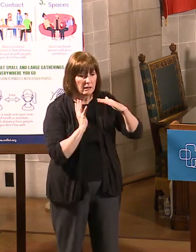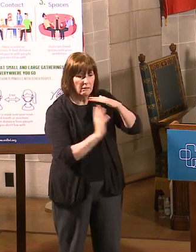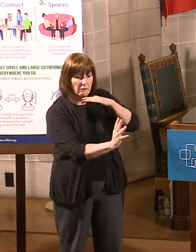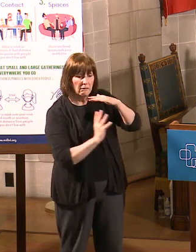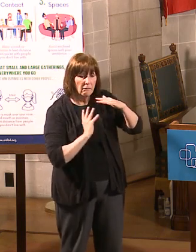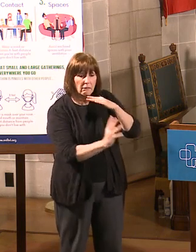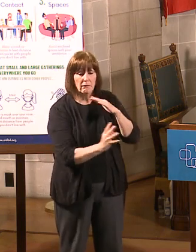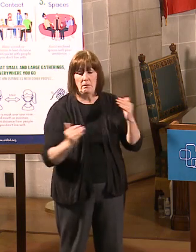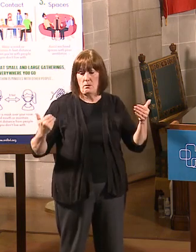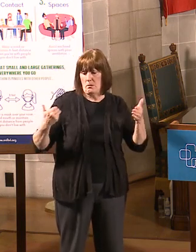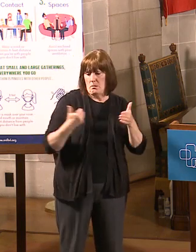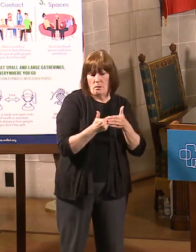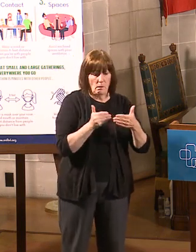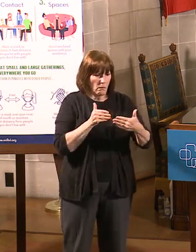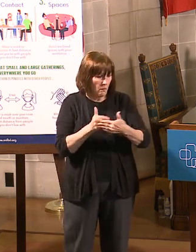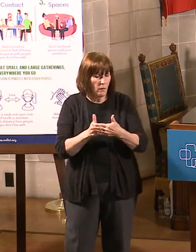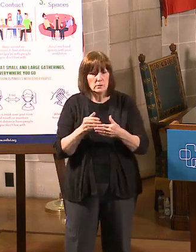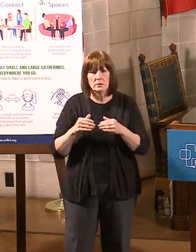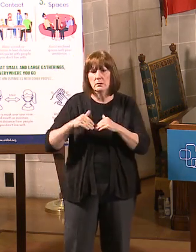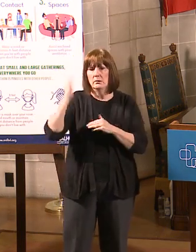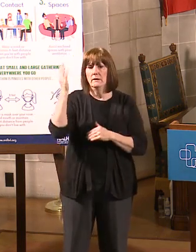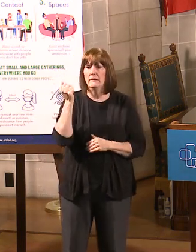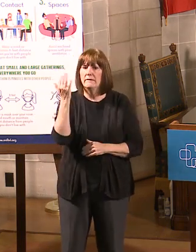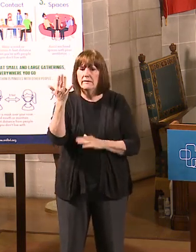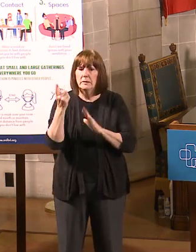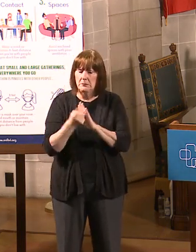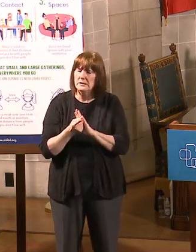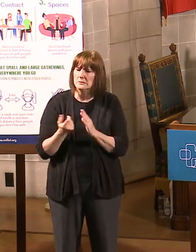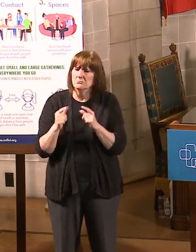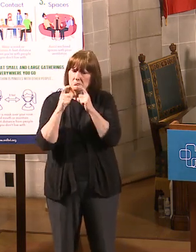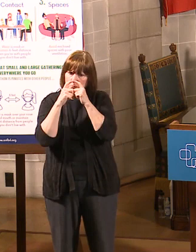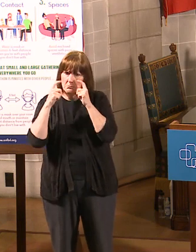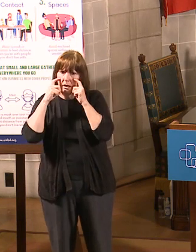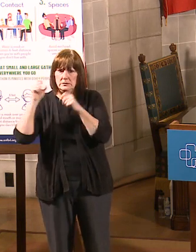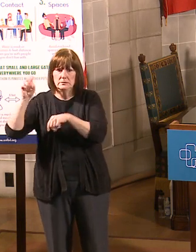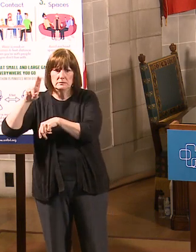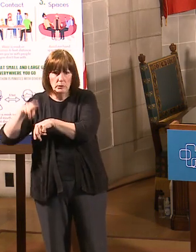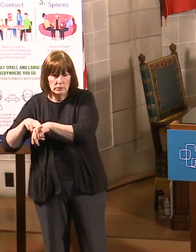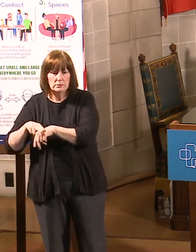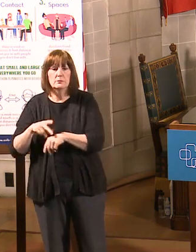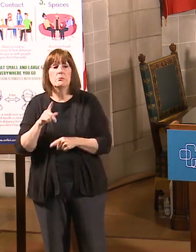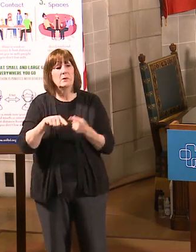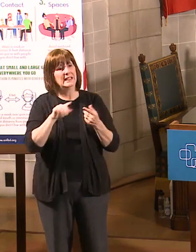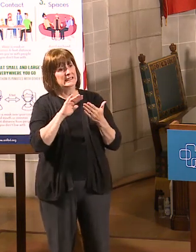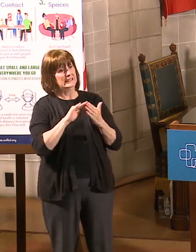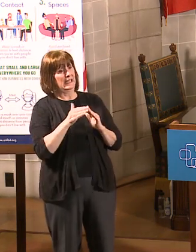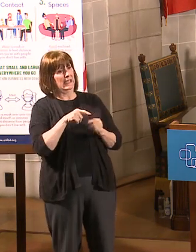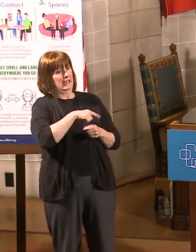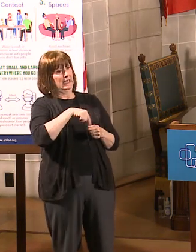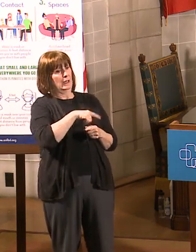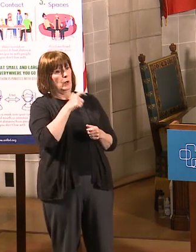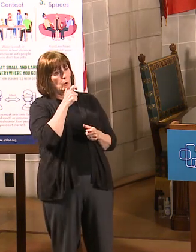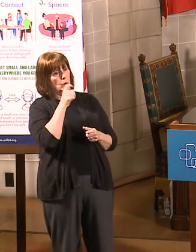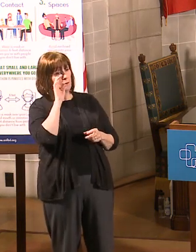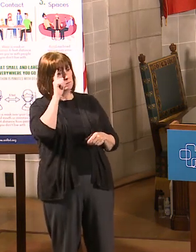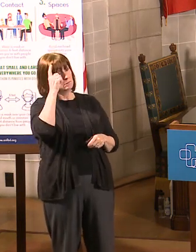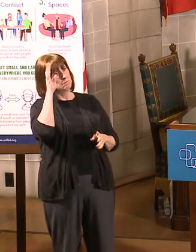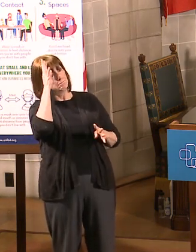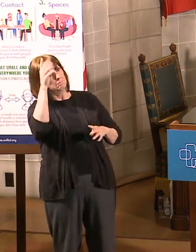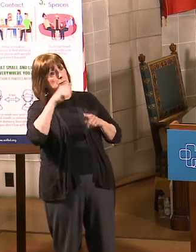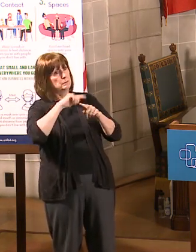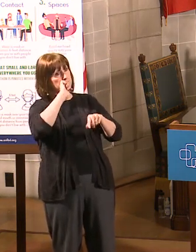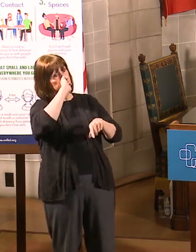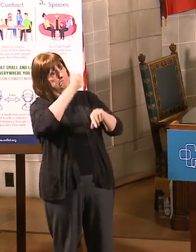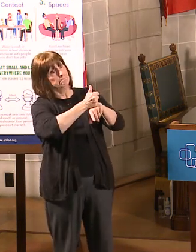more. But of course, for municipalities, for example, who are considering these ordinances, I'd encourage them to check with